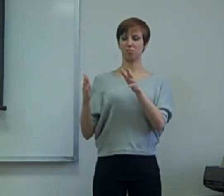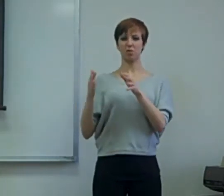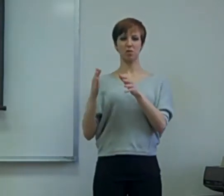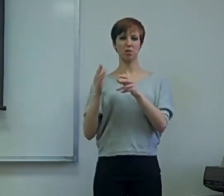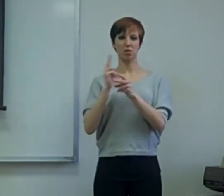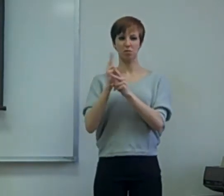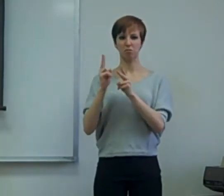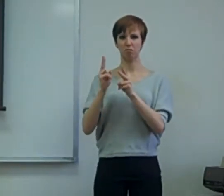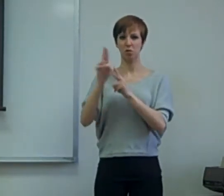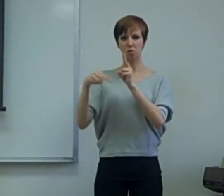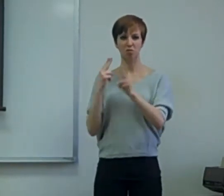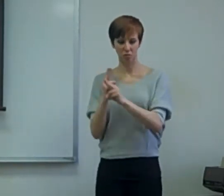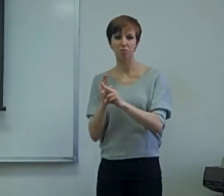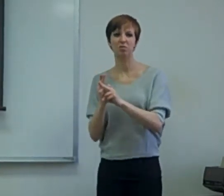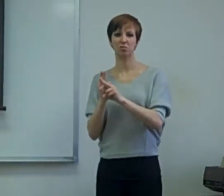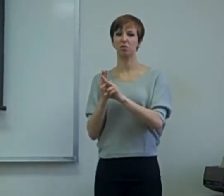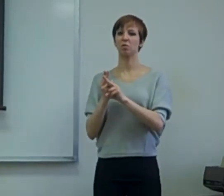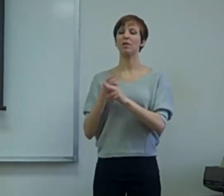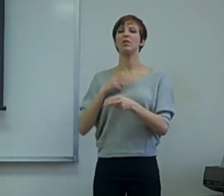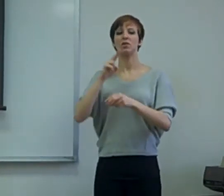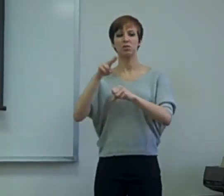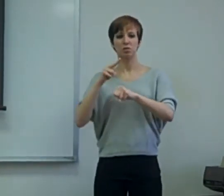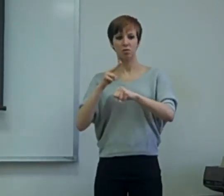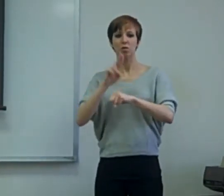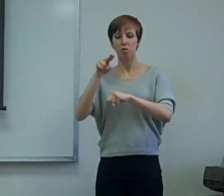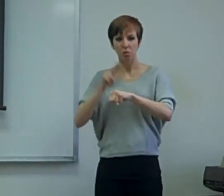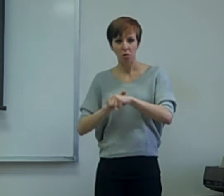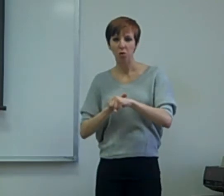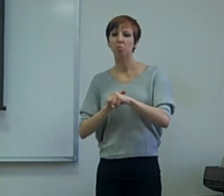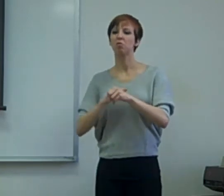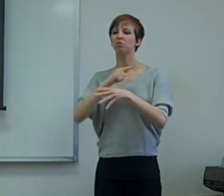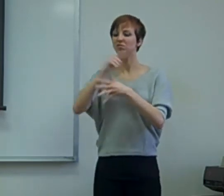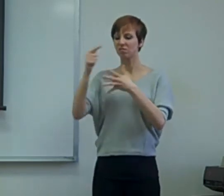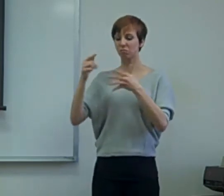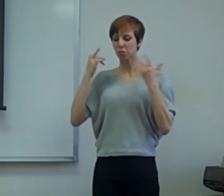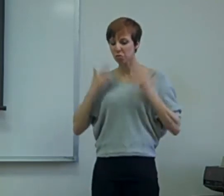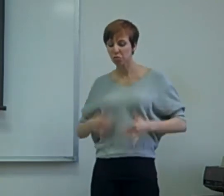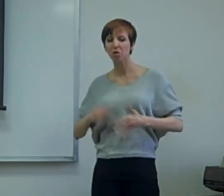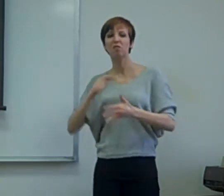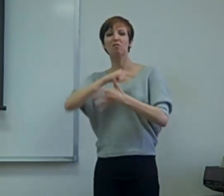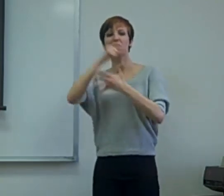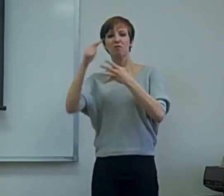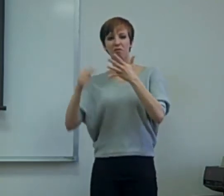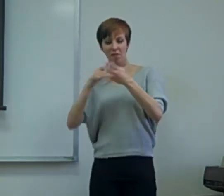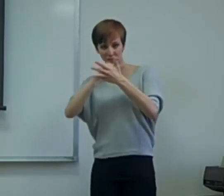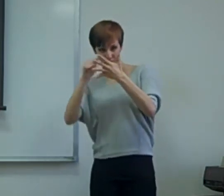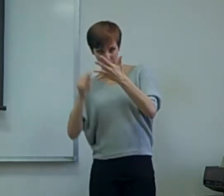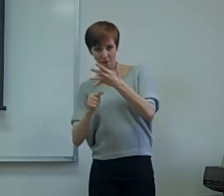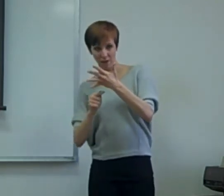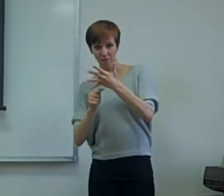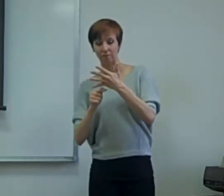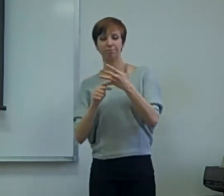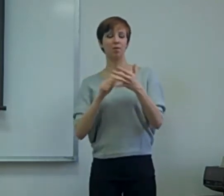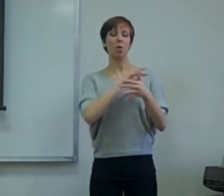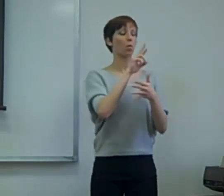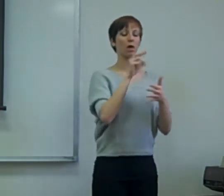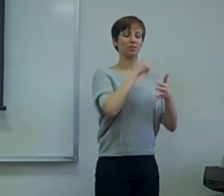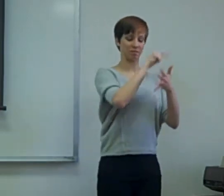normal grief, you're going to go through these stages, these 5 stages. Whereas Niemeyer says